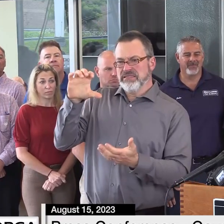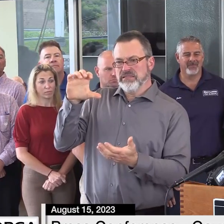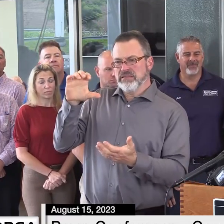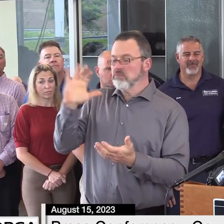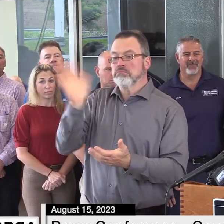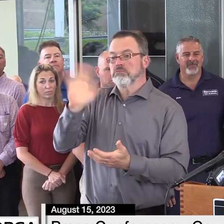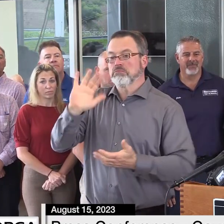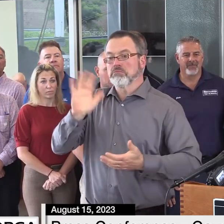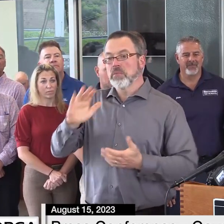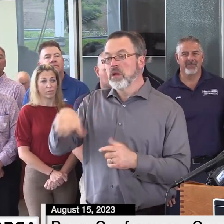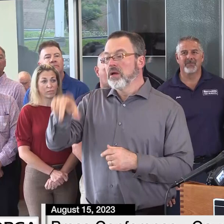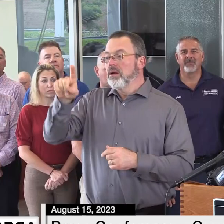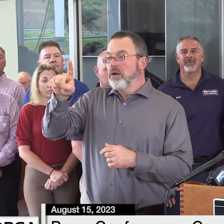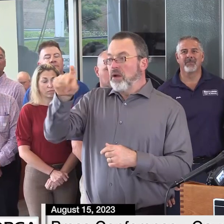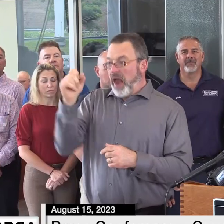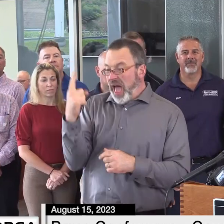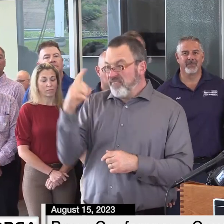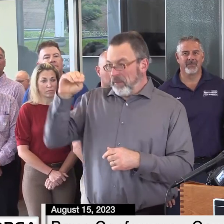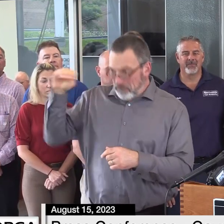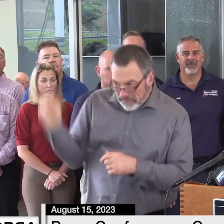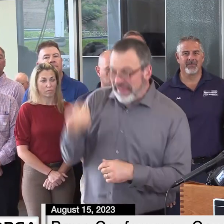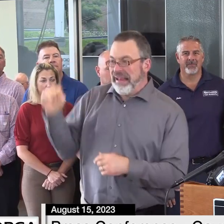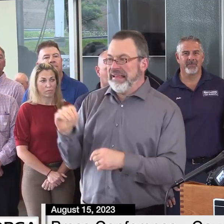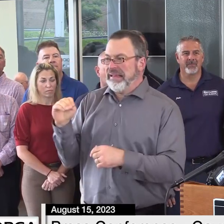11,700,000 pounds of debris.